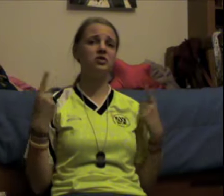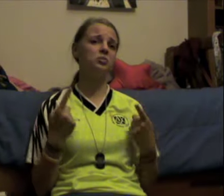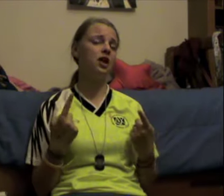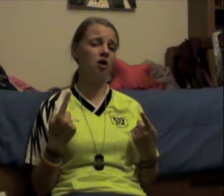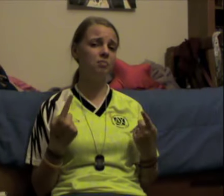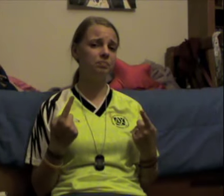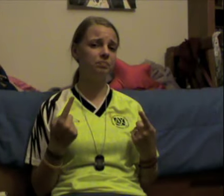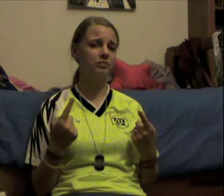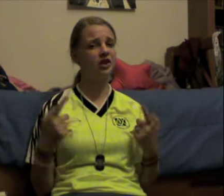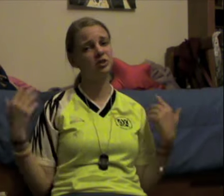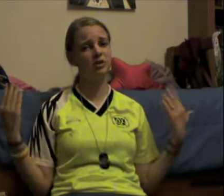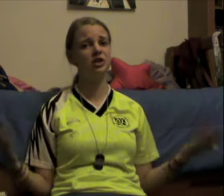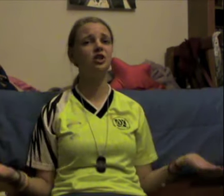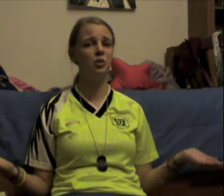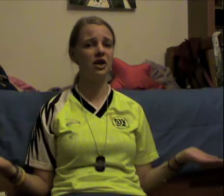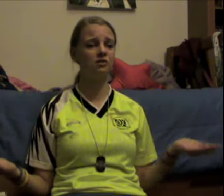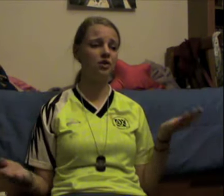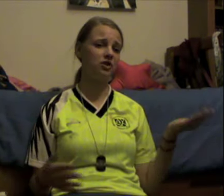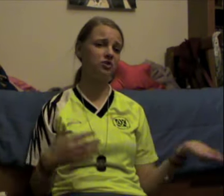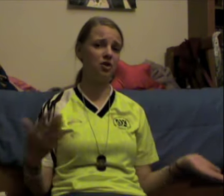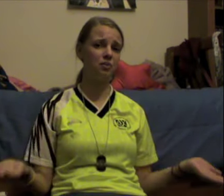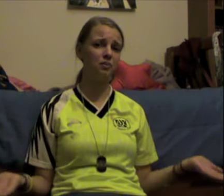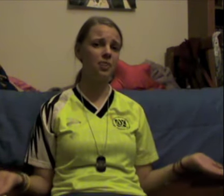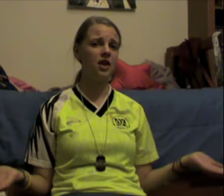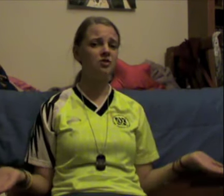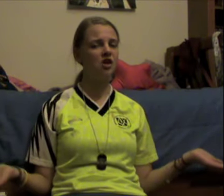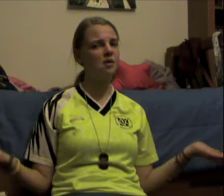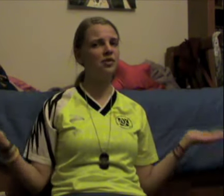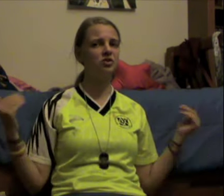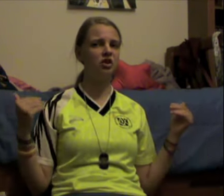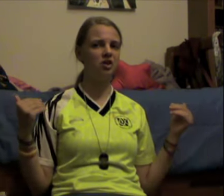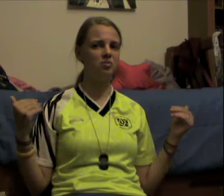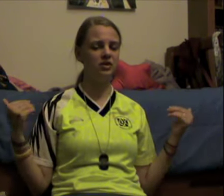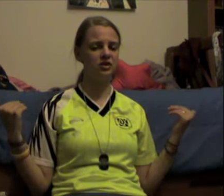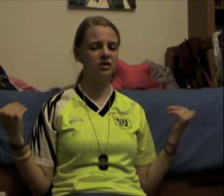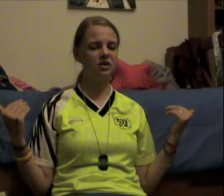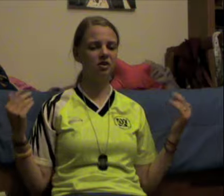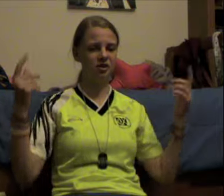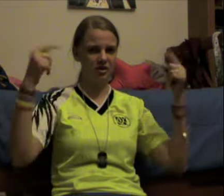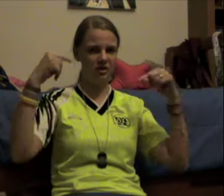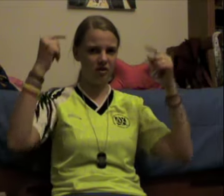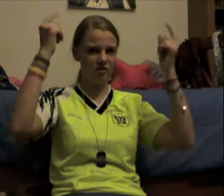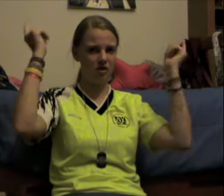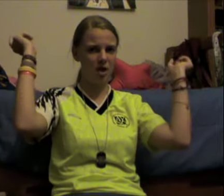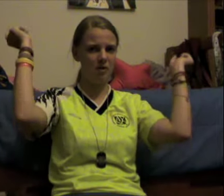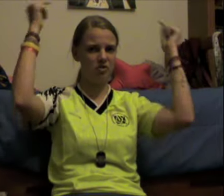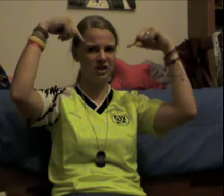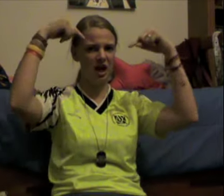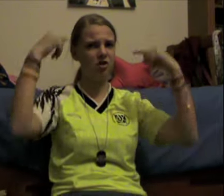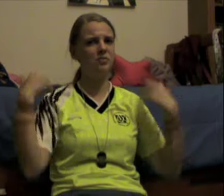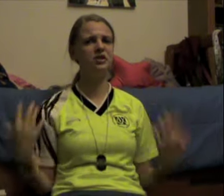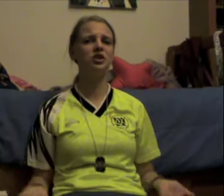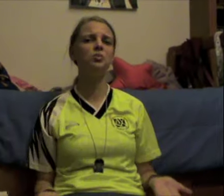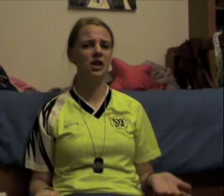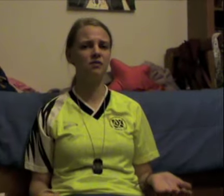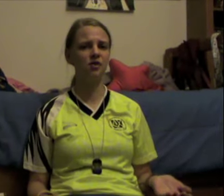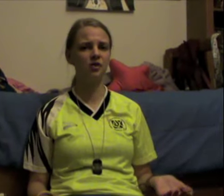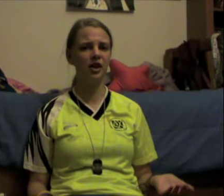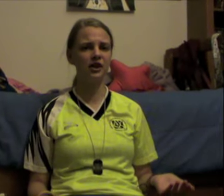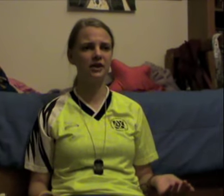have to be up. Because it means that you're waiting for a yes or no. If your eyebrows are down, it means, or, if your eyebrows are down, it means that you're waiting for, like,